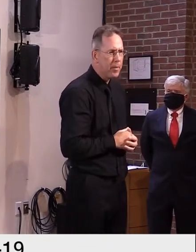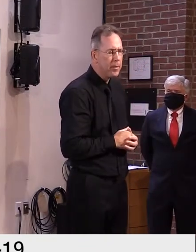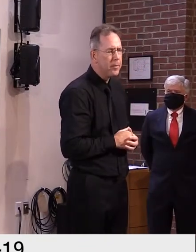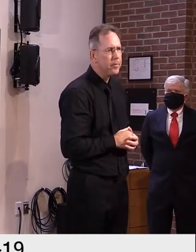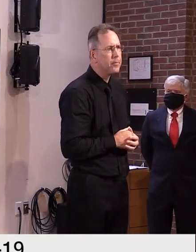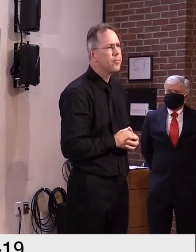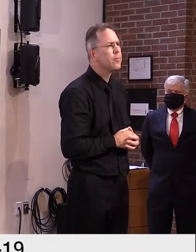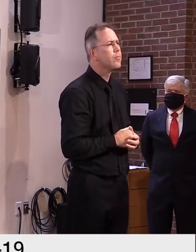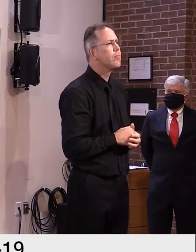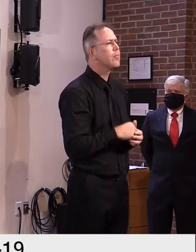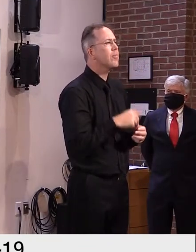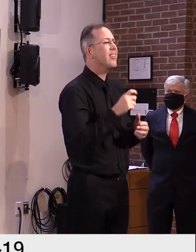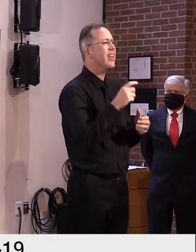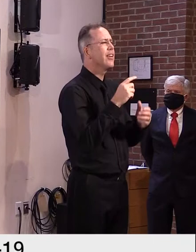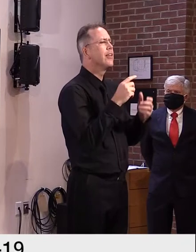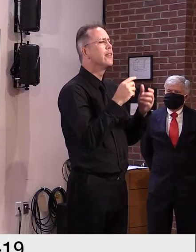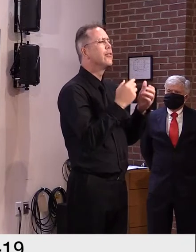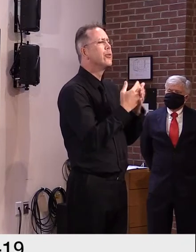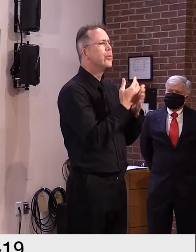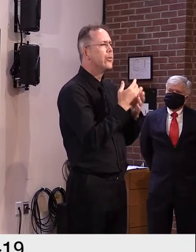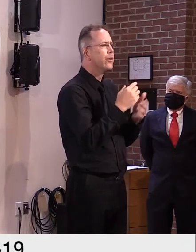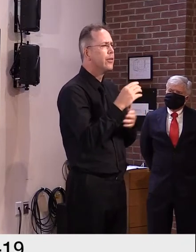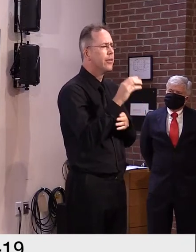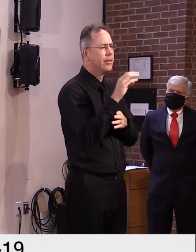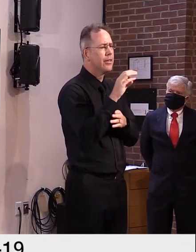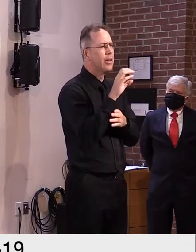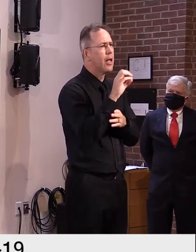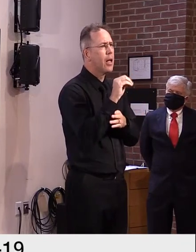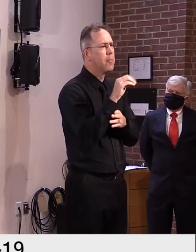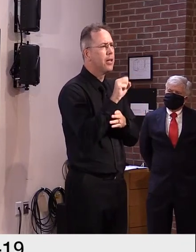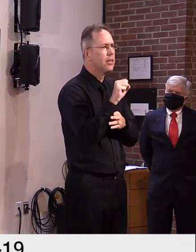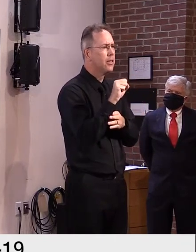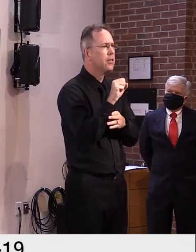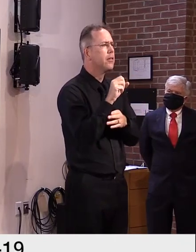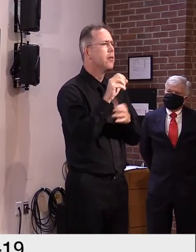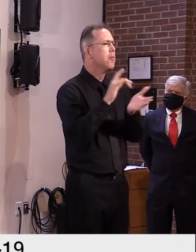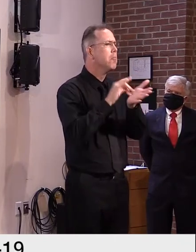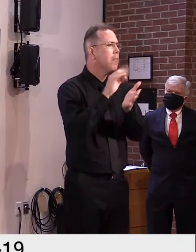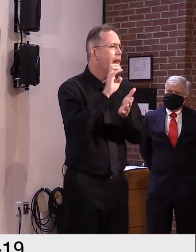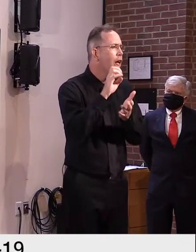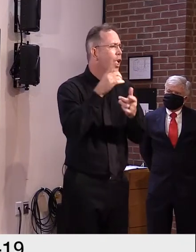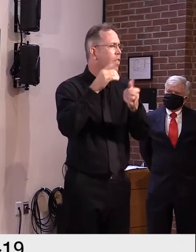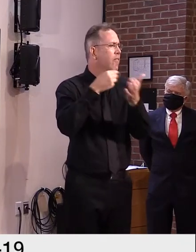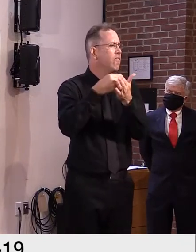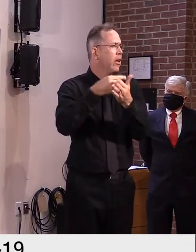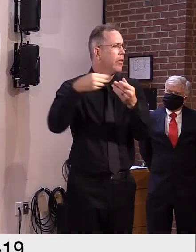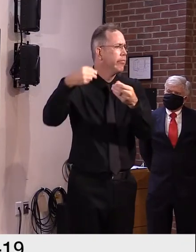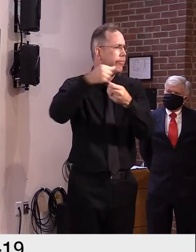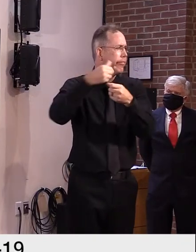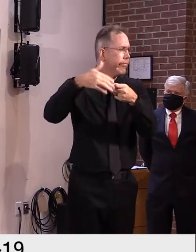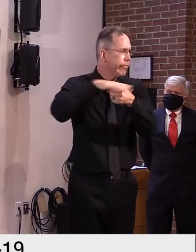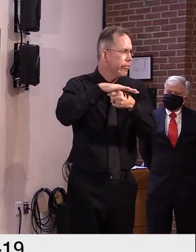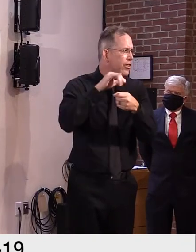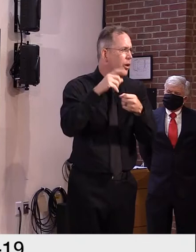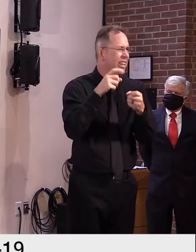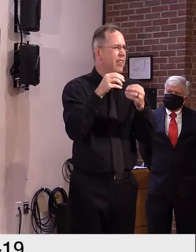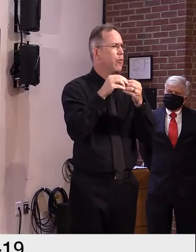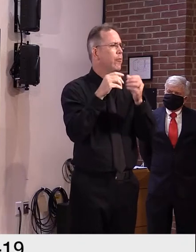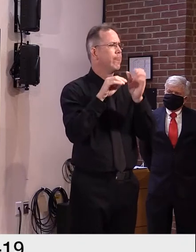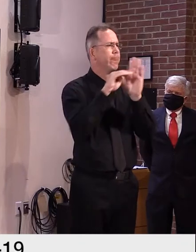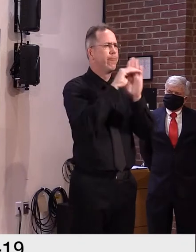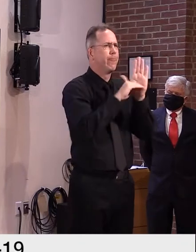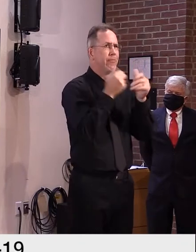because CMS, the Centers for Medicare and Medicaid, had come out with more guidance for nursing homes about reopening